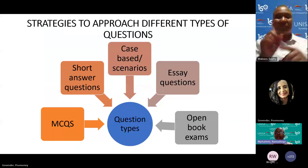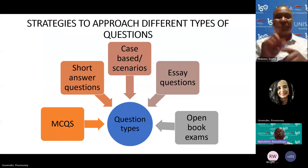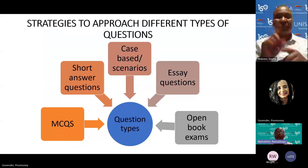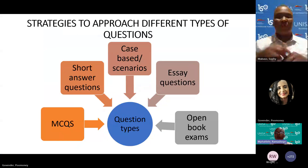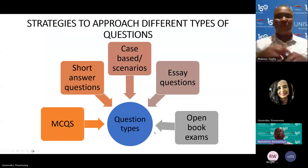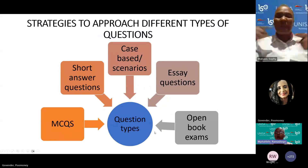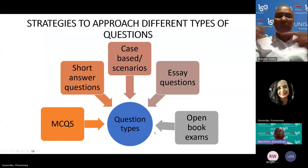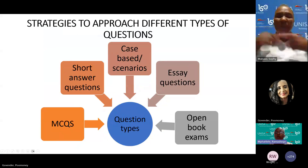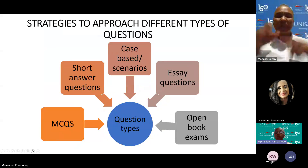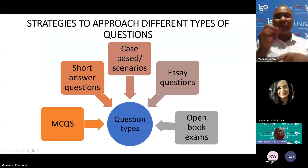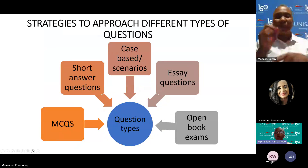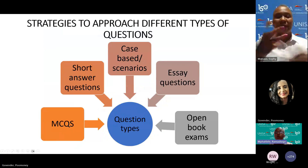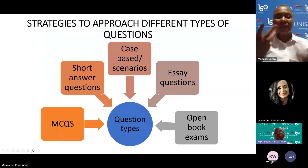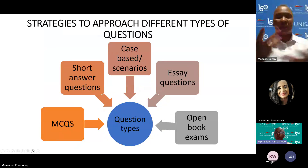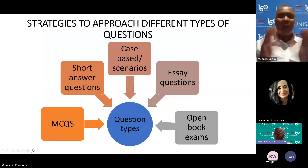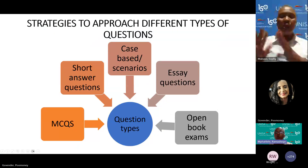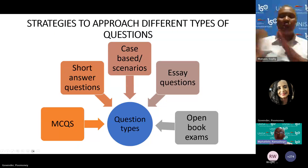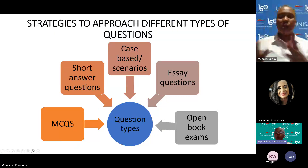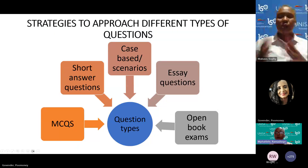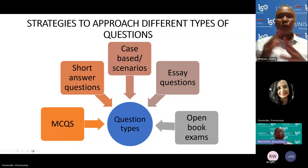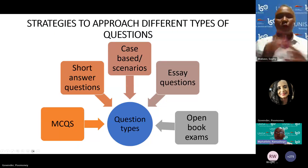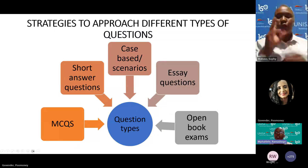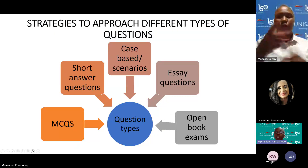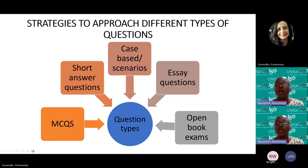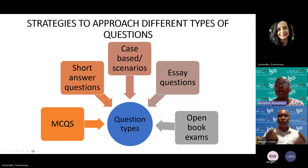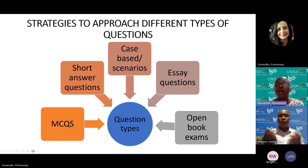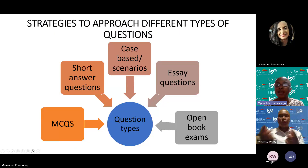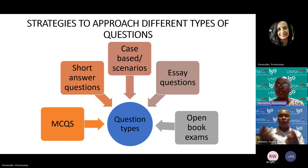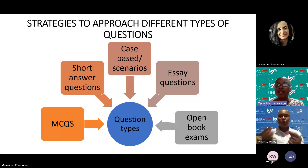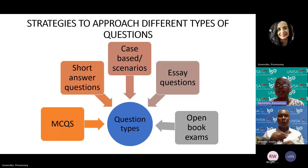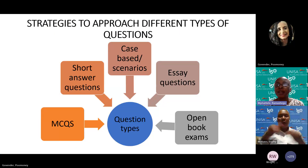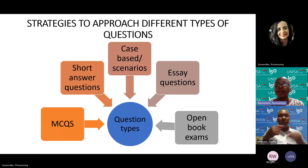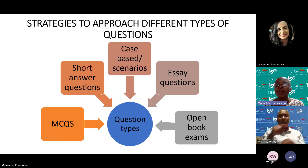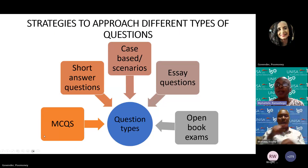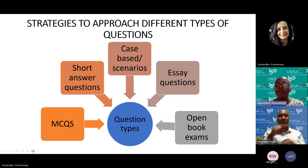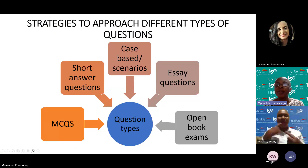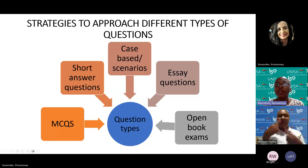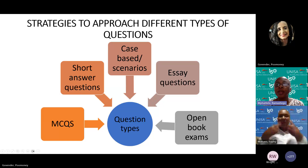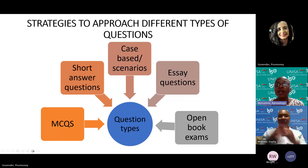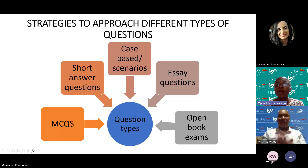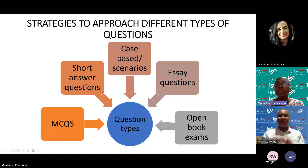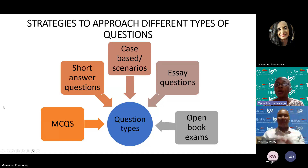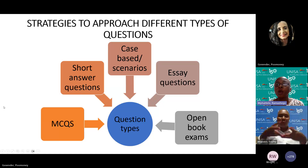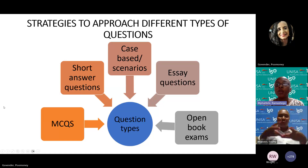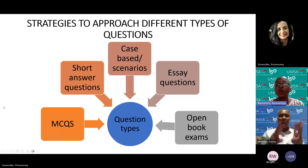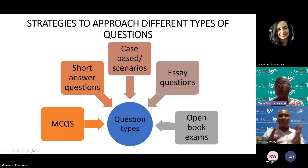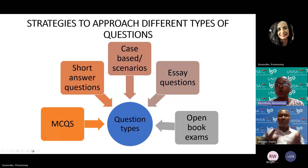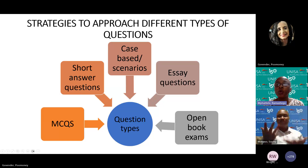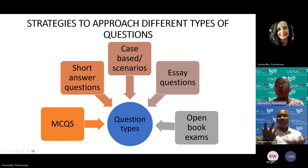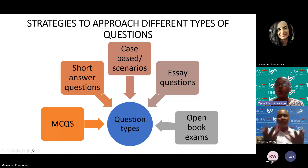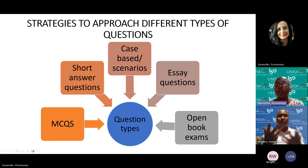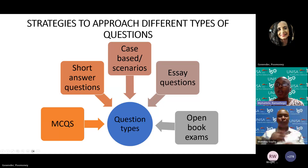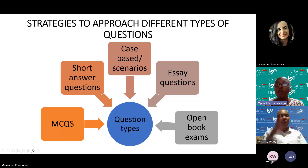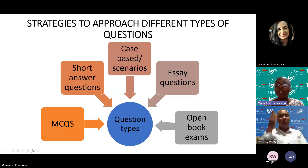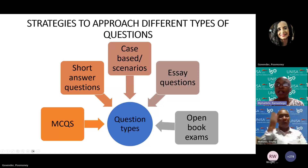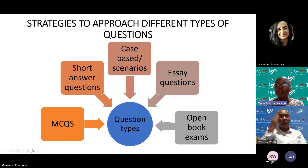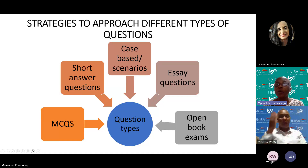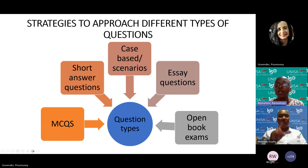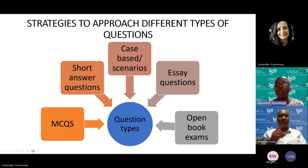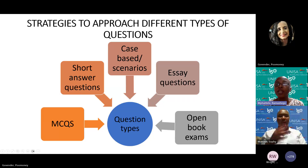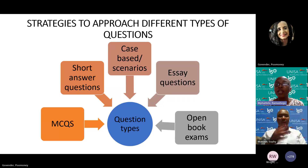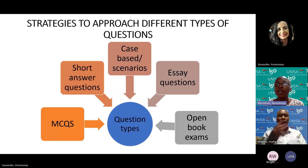missing is how are you going to go about answering in such a way that when you know you